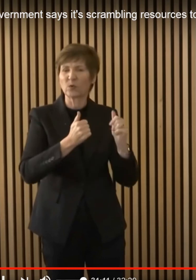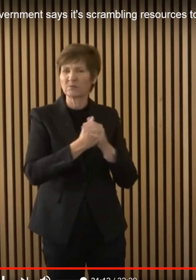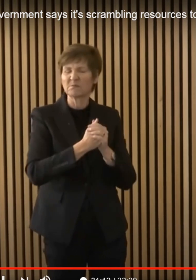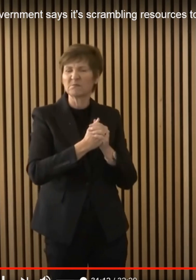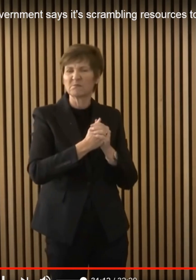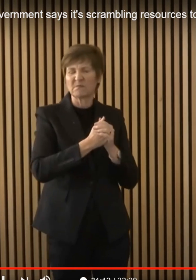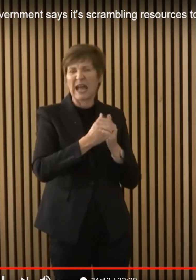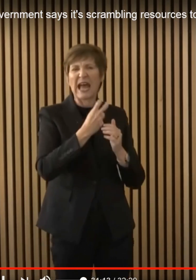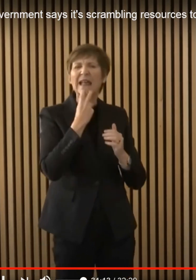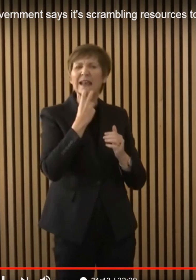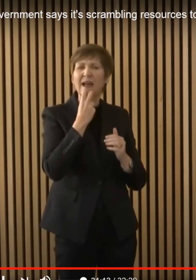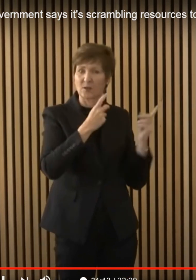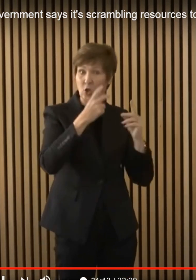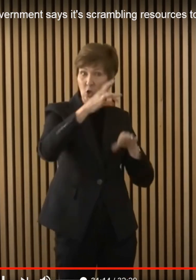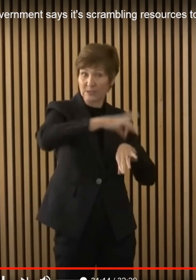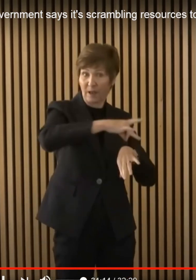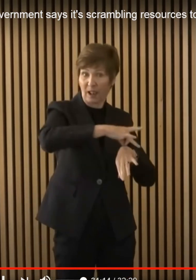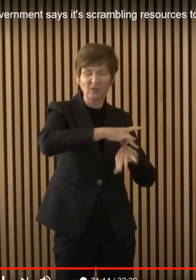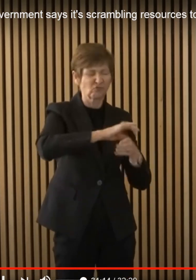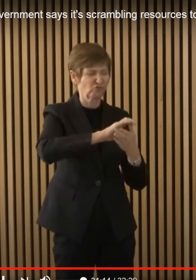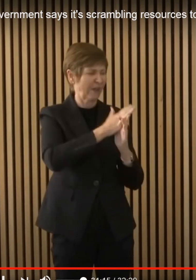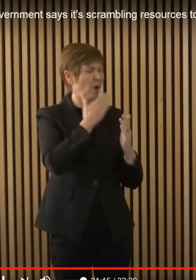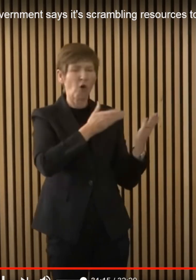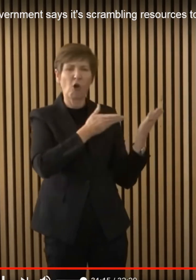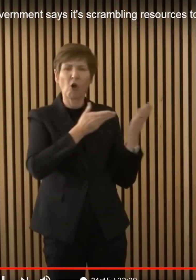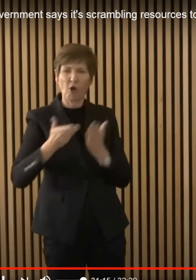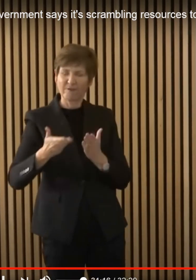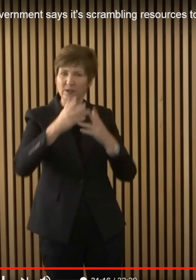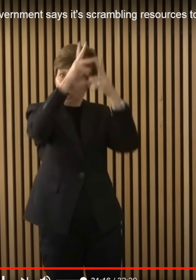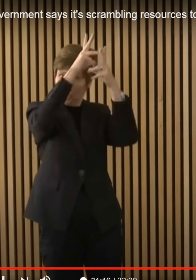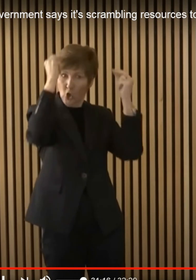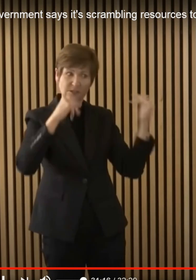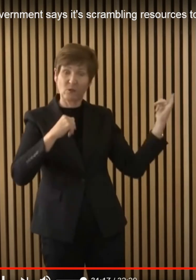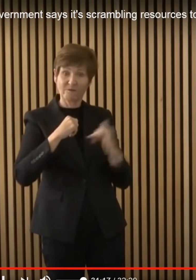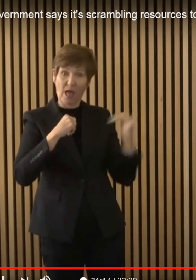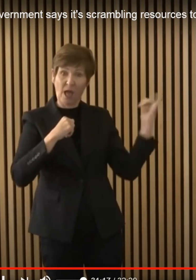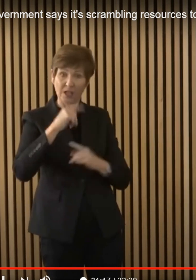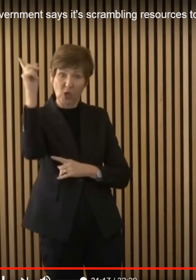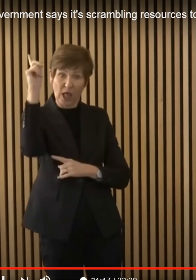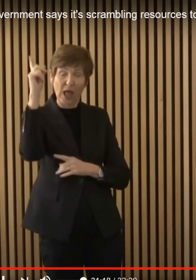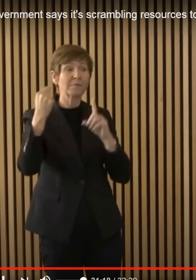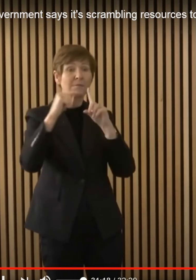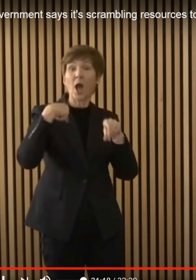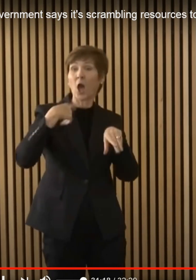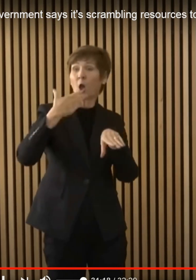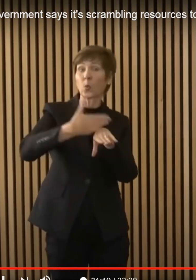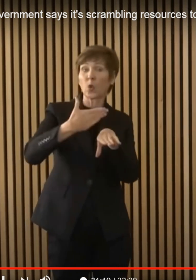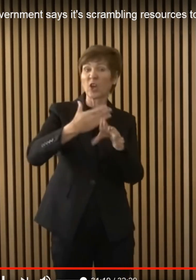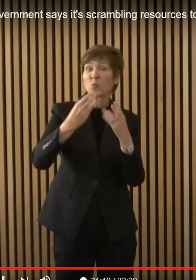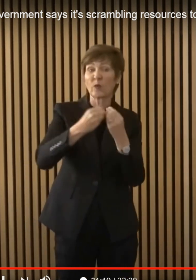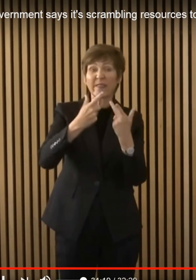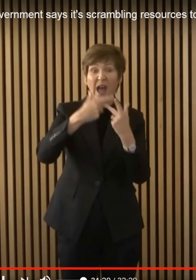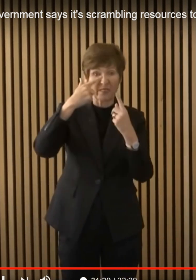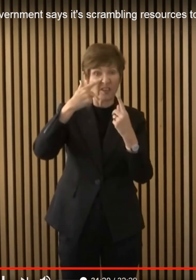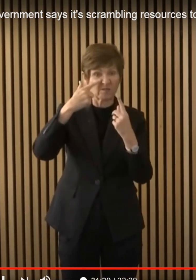South Australia who have provided those. I'm working with my colleagues across the country, the chief nurses and midwifery officers across the country,